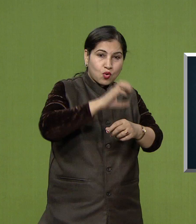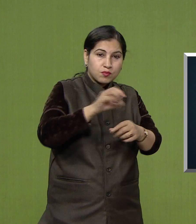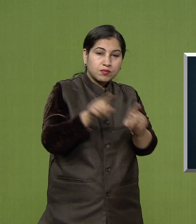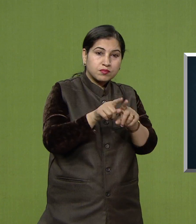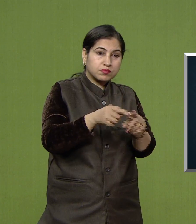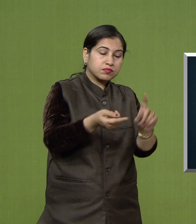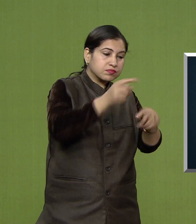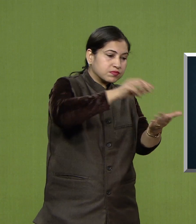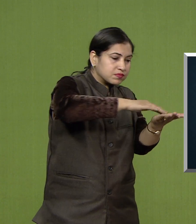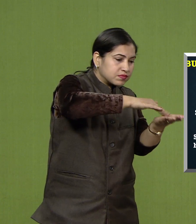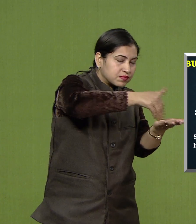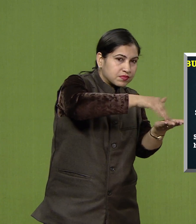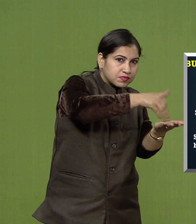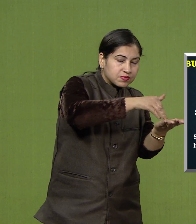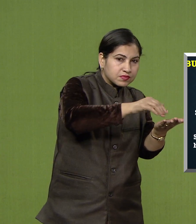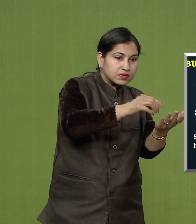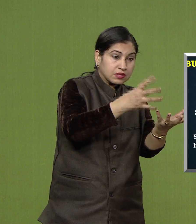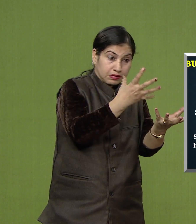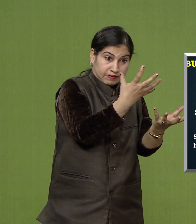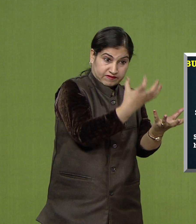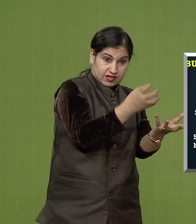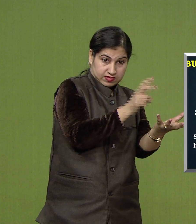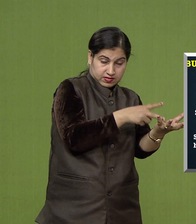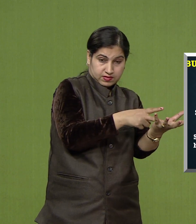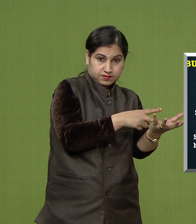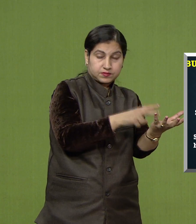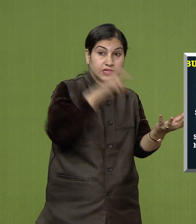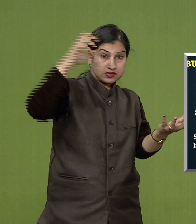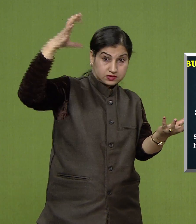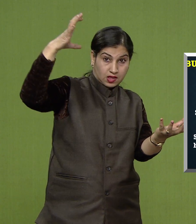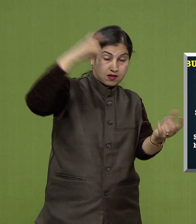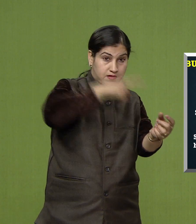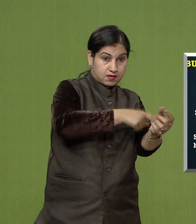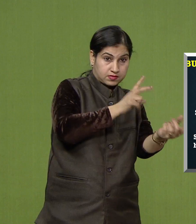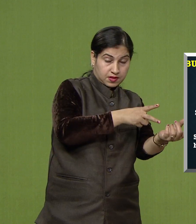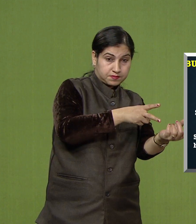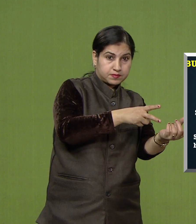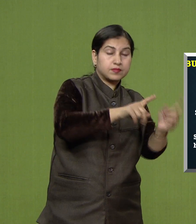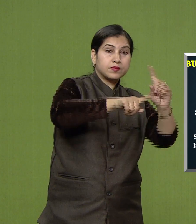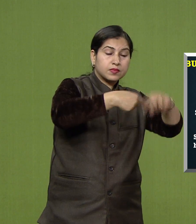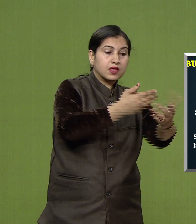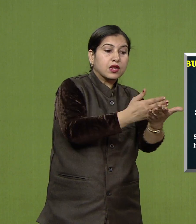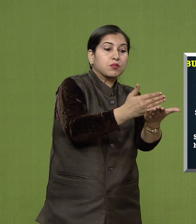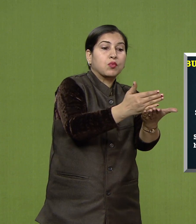it on the stain. Leave it wet in the sunlight until it is